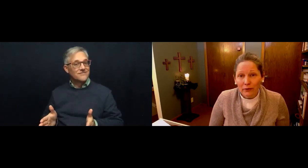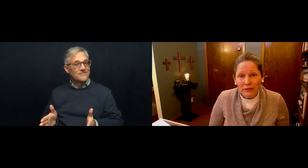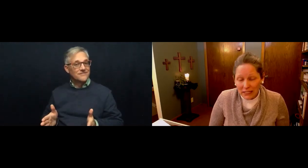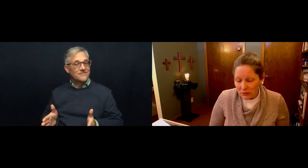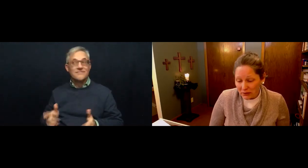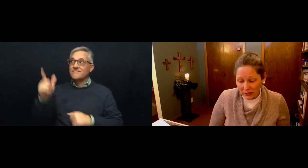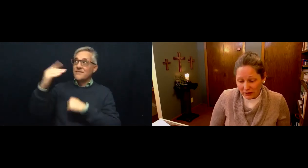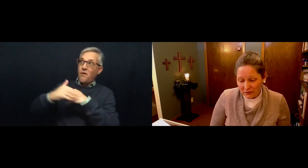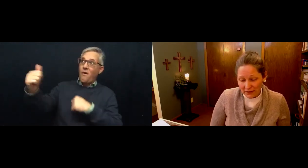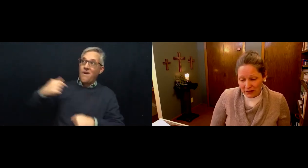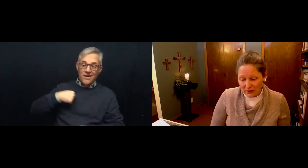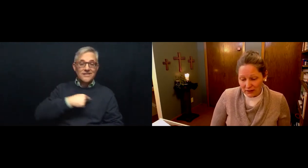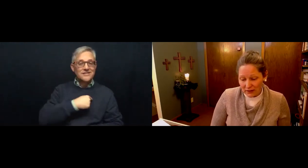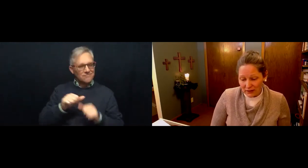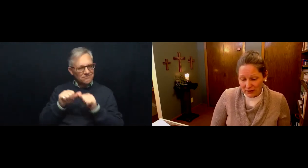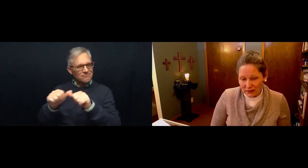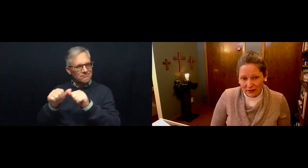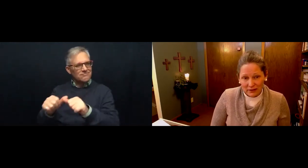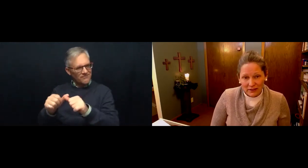to grow deep in our faith.